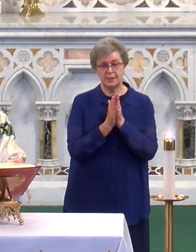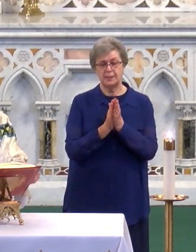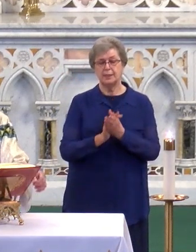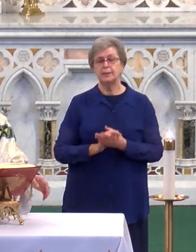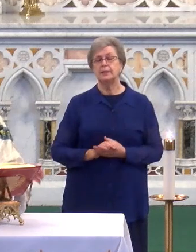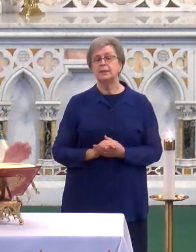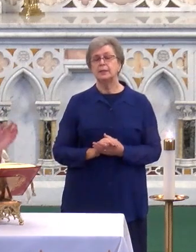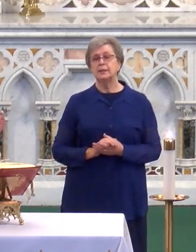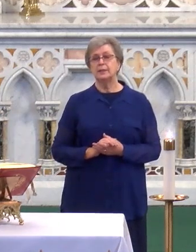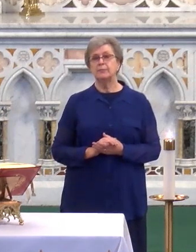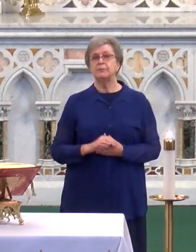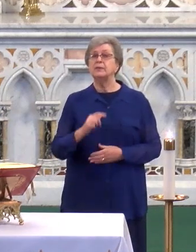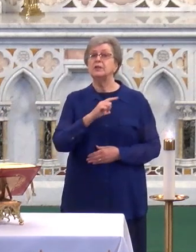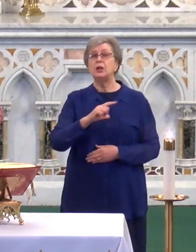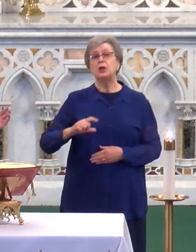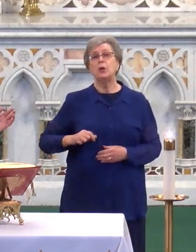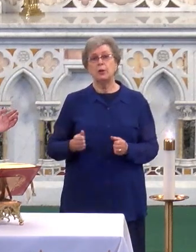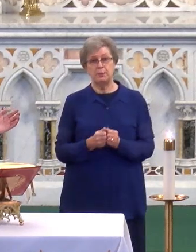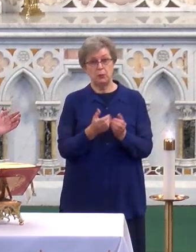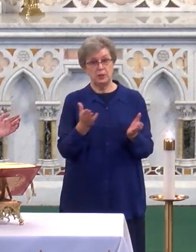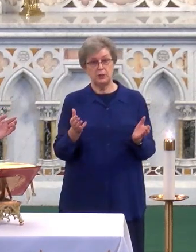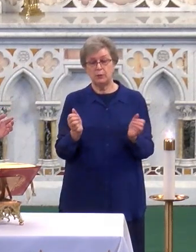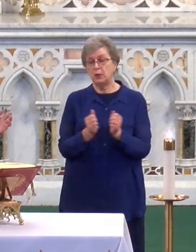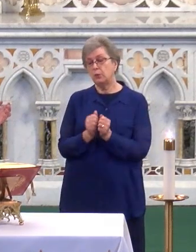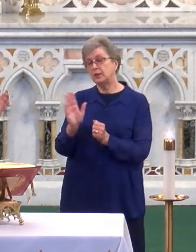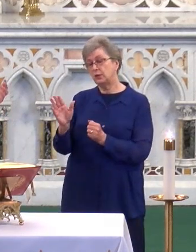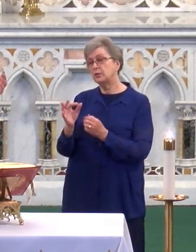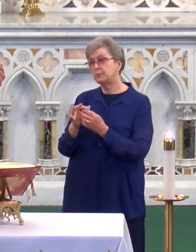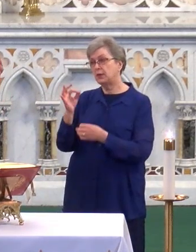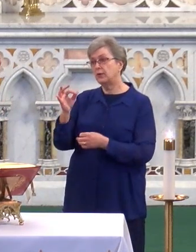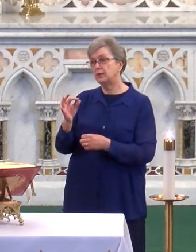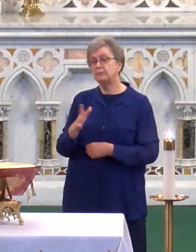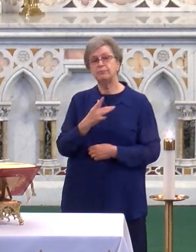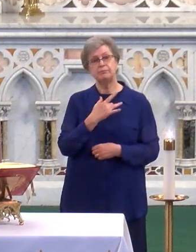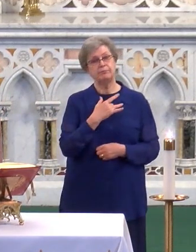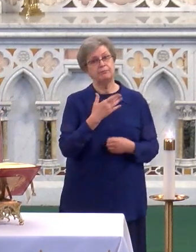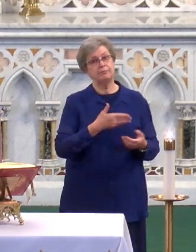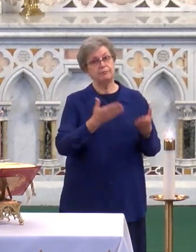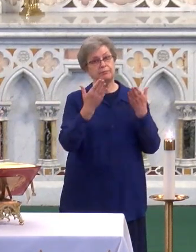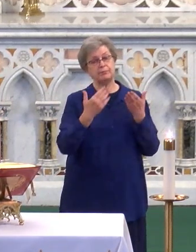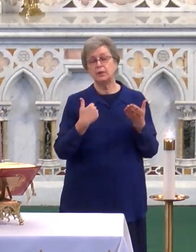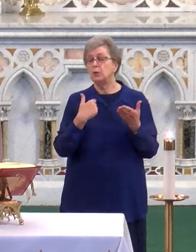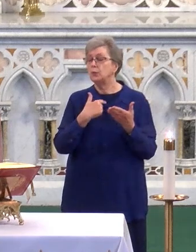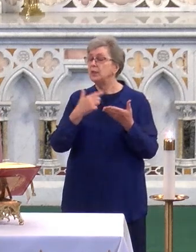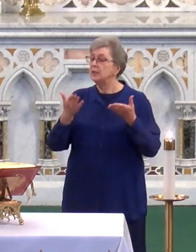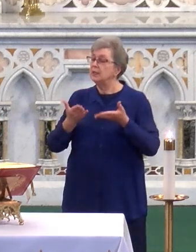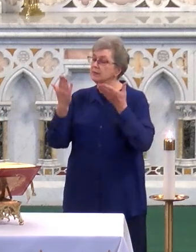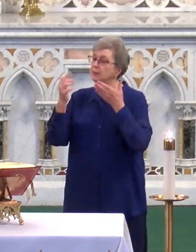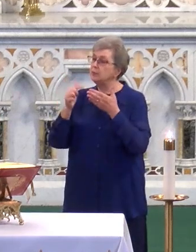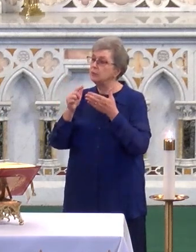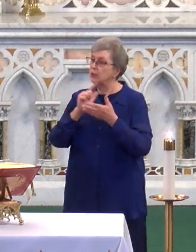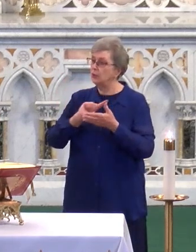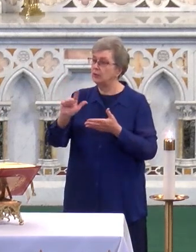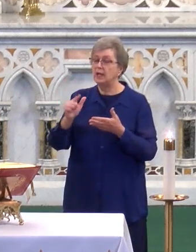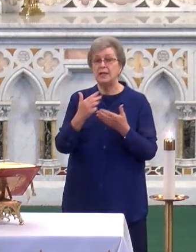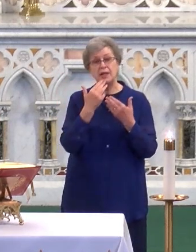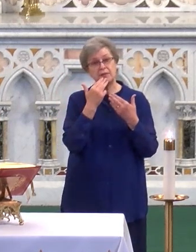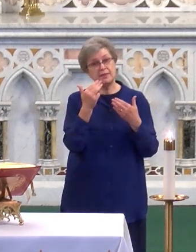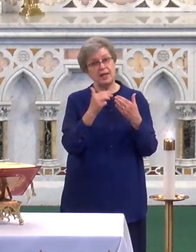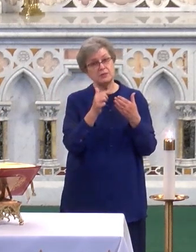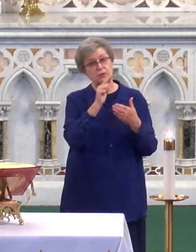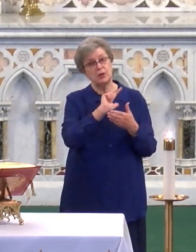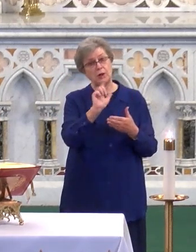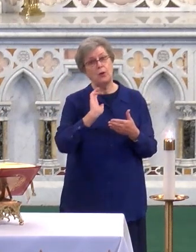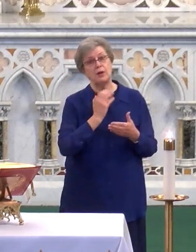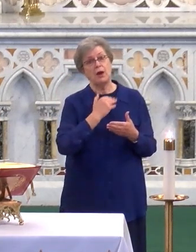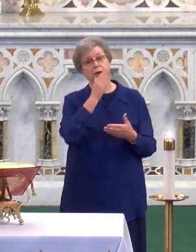Amen. The Lord be with you. Lift up your hearts. Let us give thanks to the